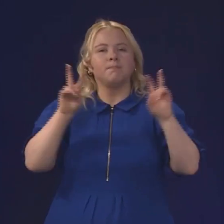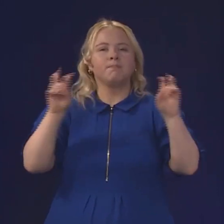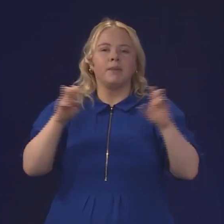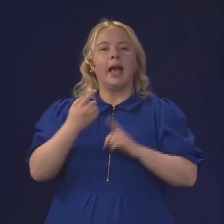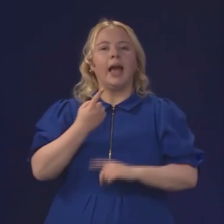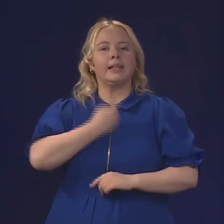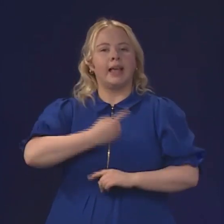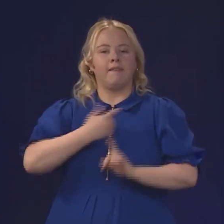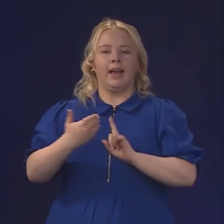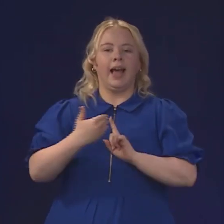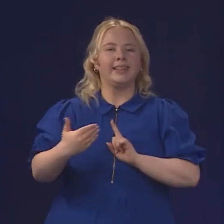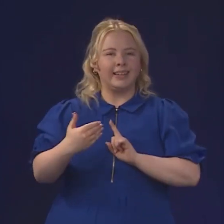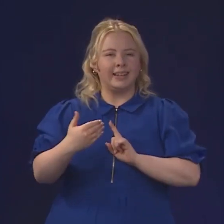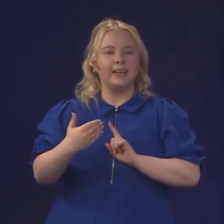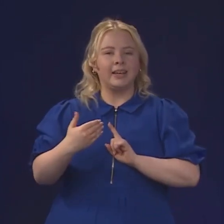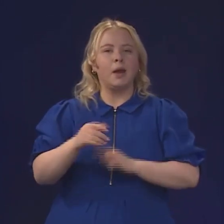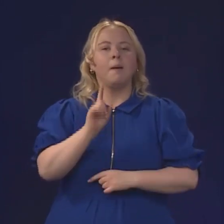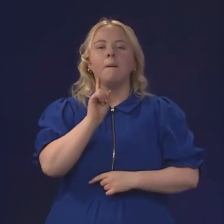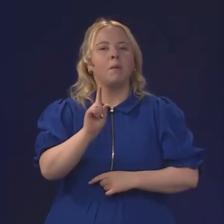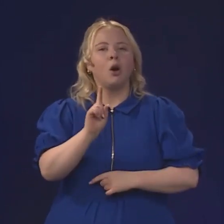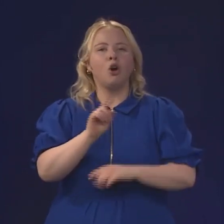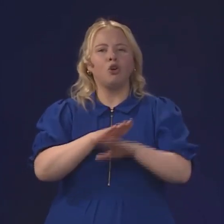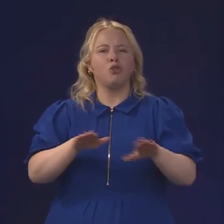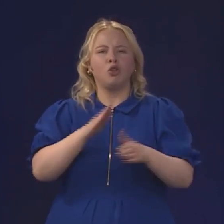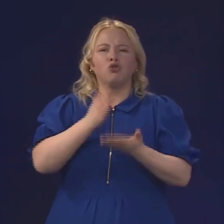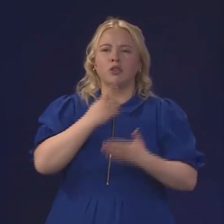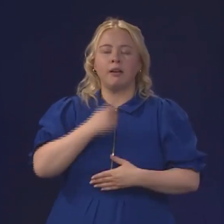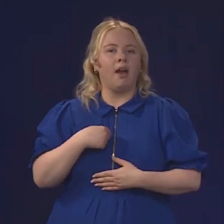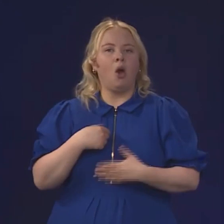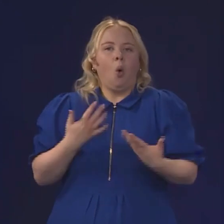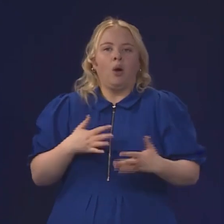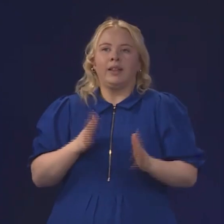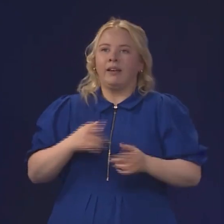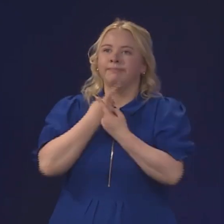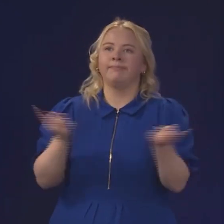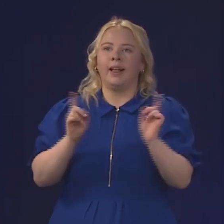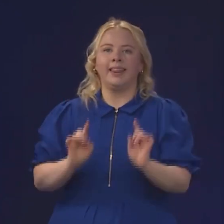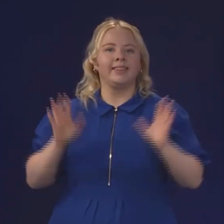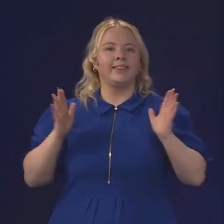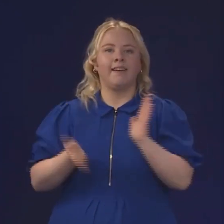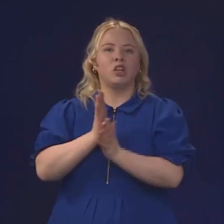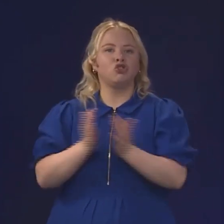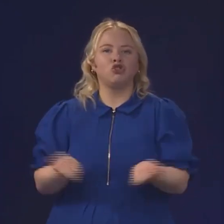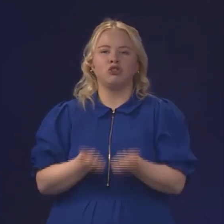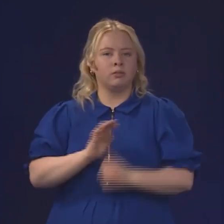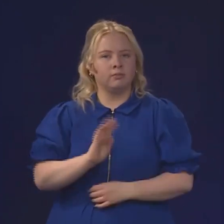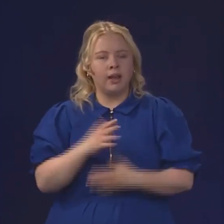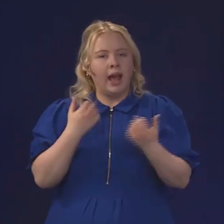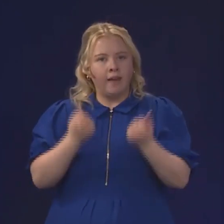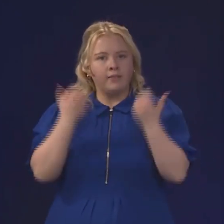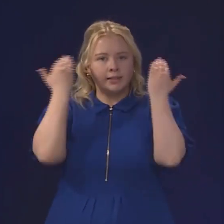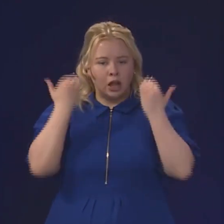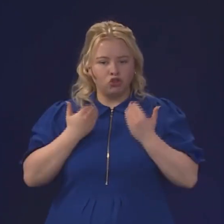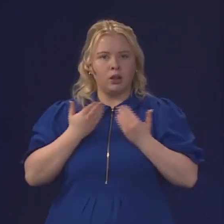to say, and you can look at the legislation, that all you need to do is declare. There is a statutory process in place, and